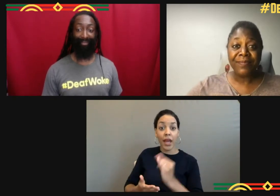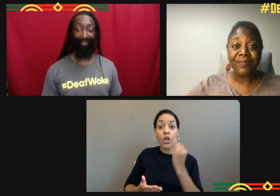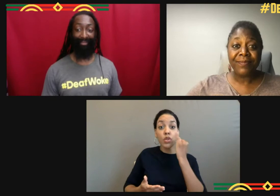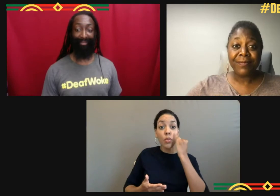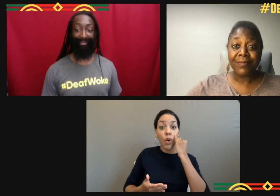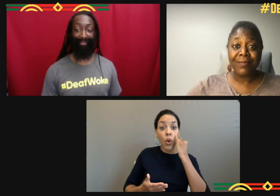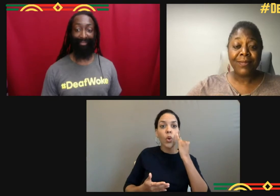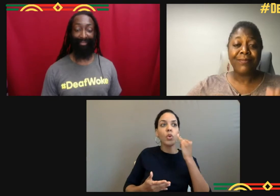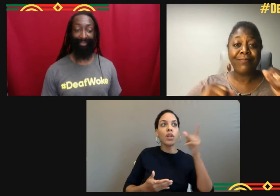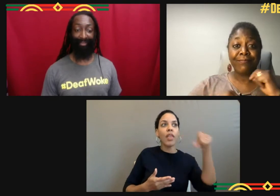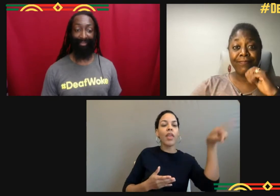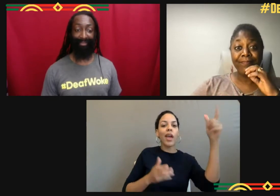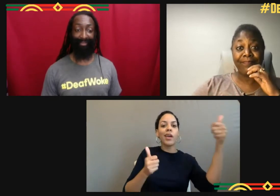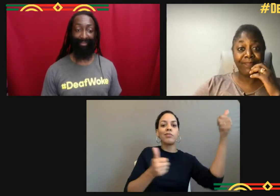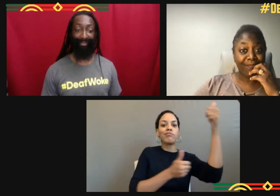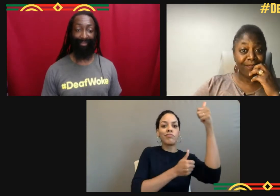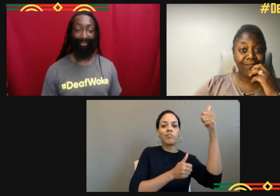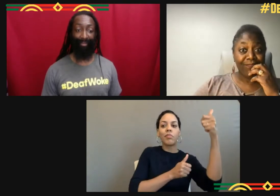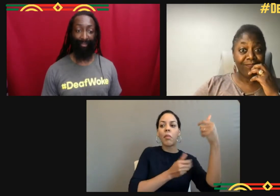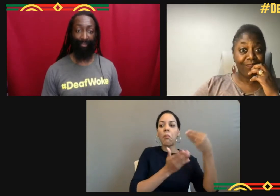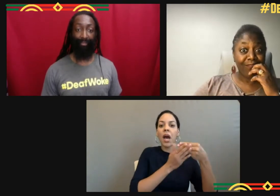funded,